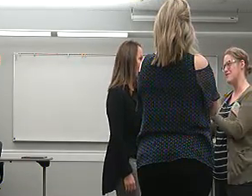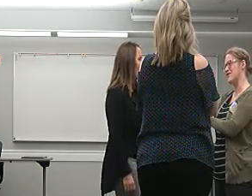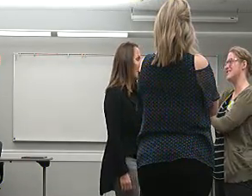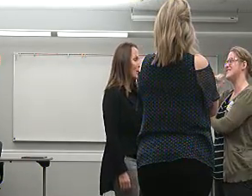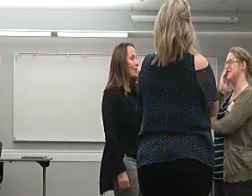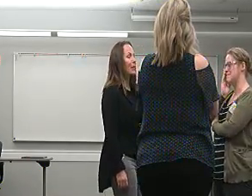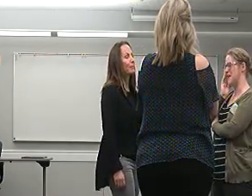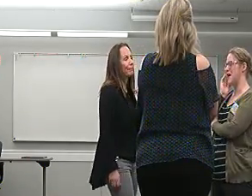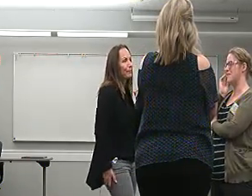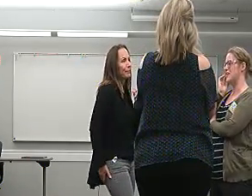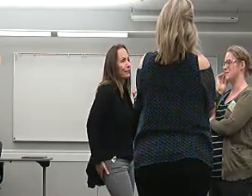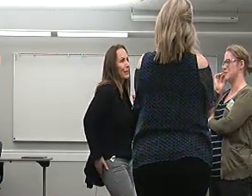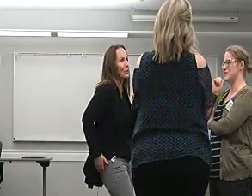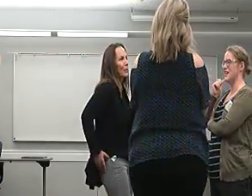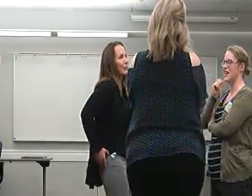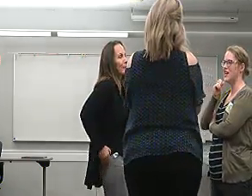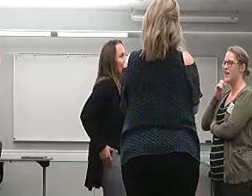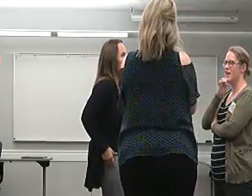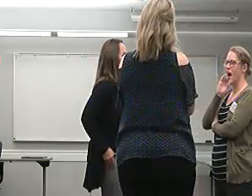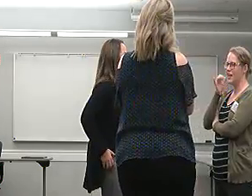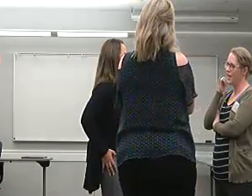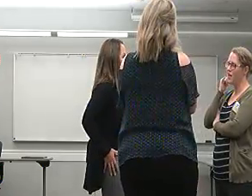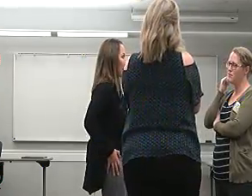yeah, my husband was like,